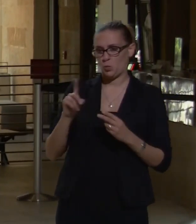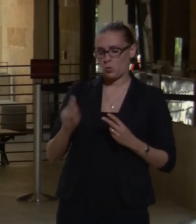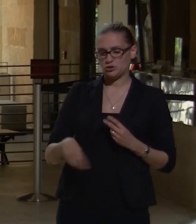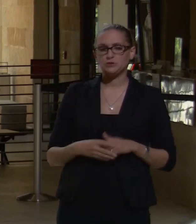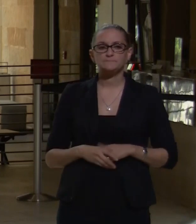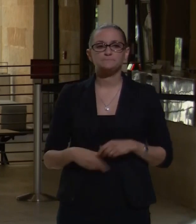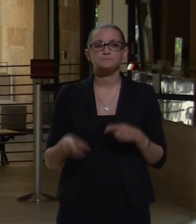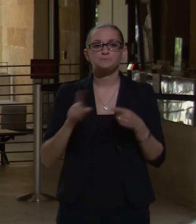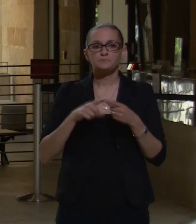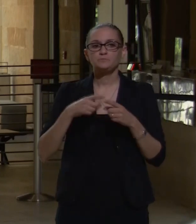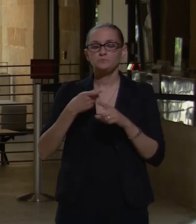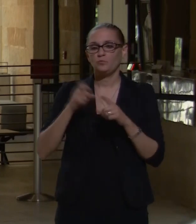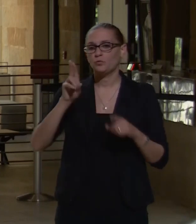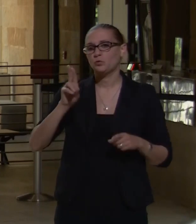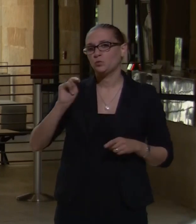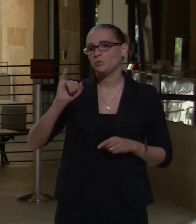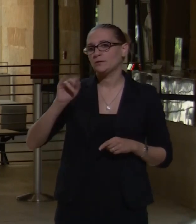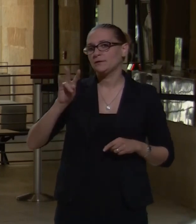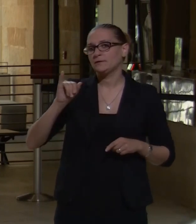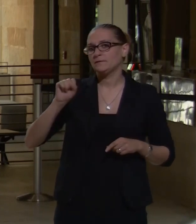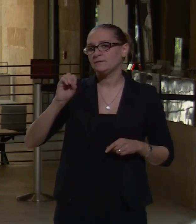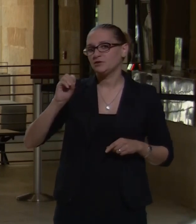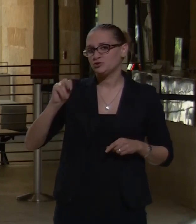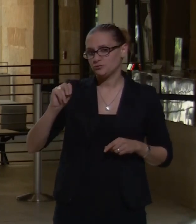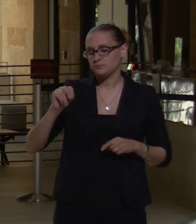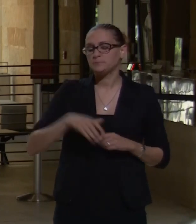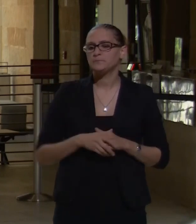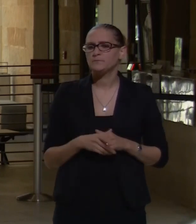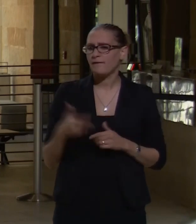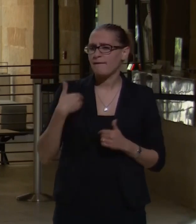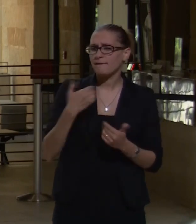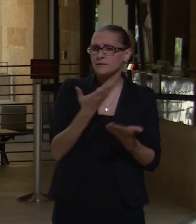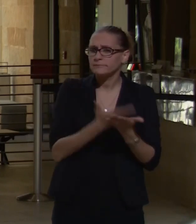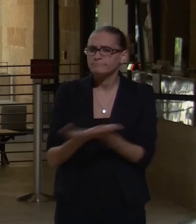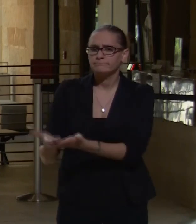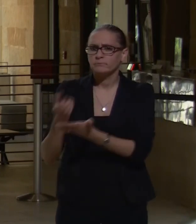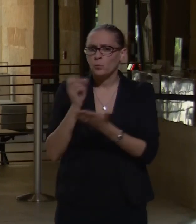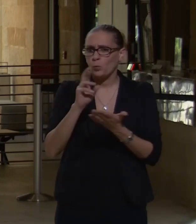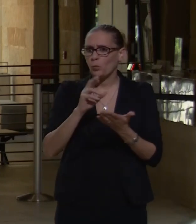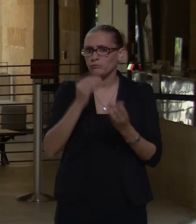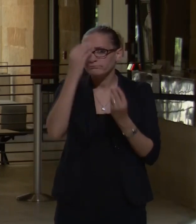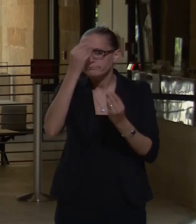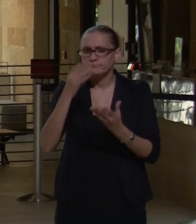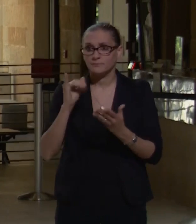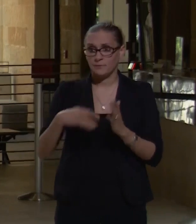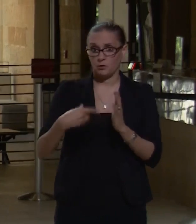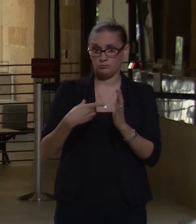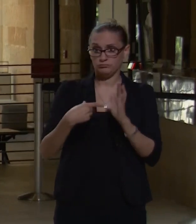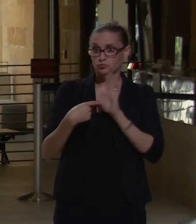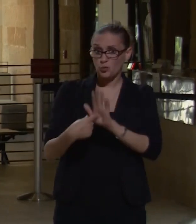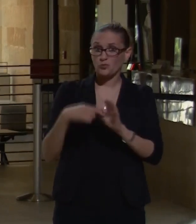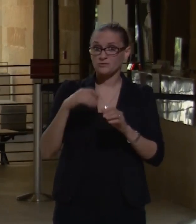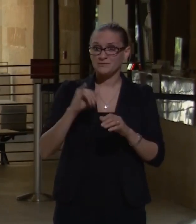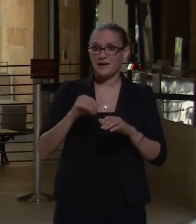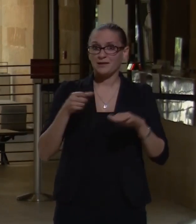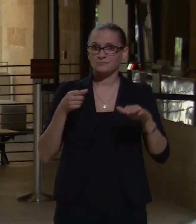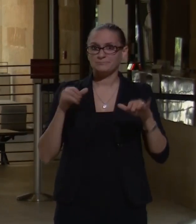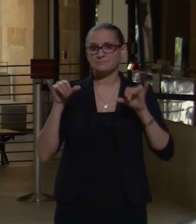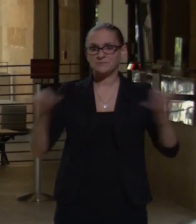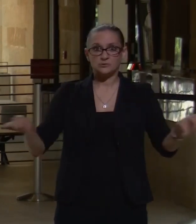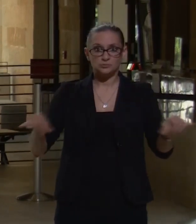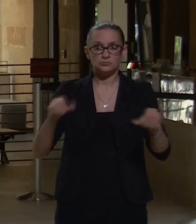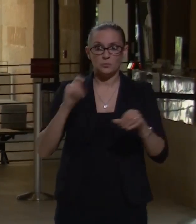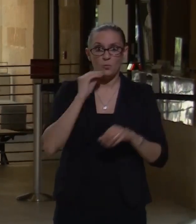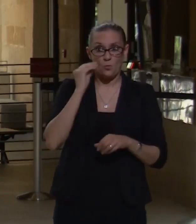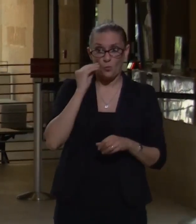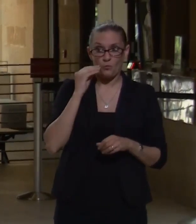So this is from Univision. Is there any evidence or data that shows that the shelter-in-place order is